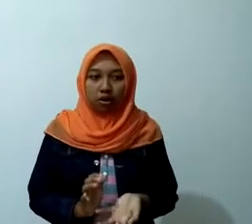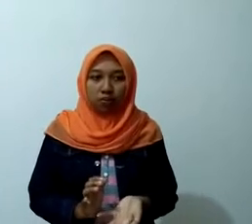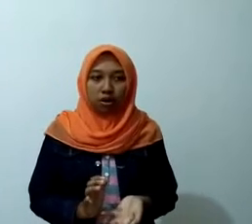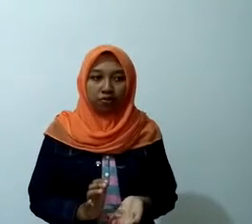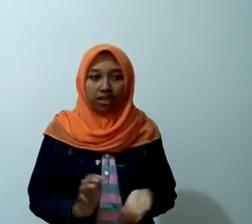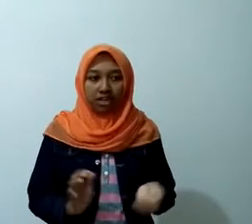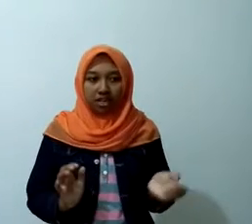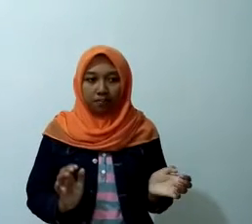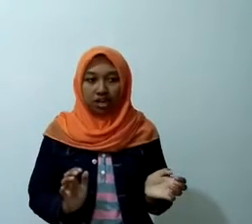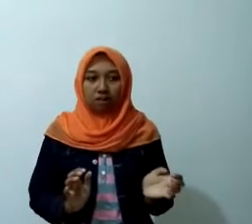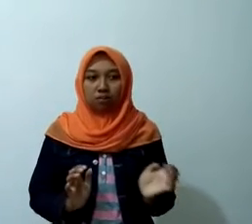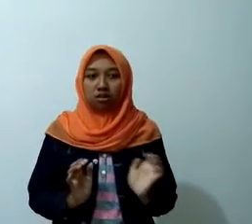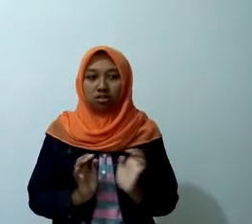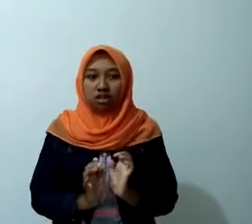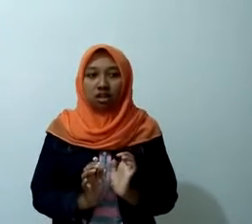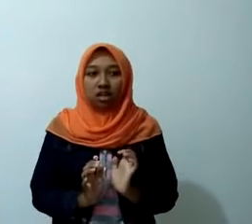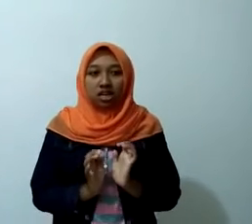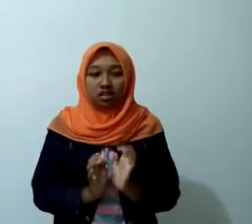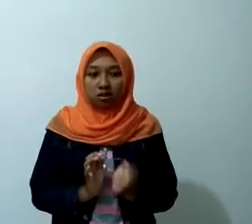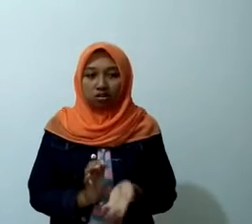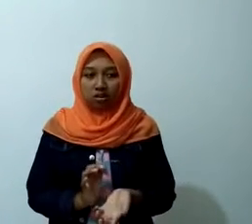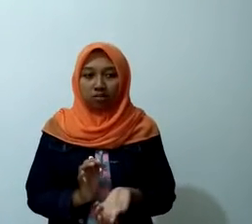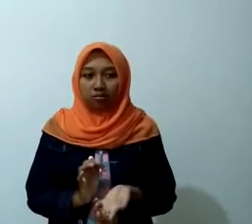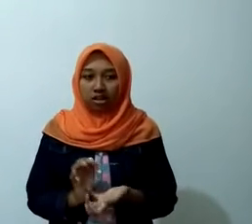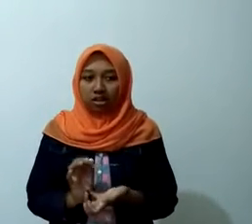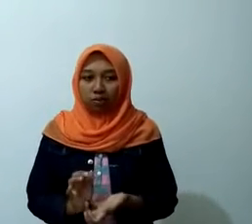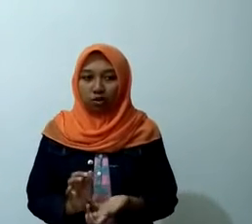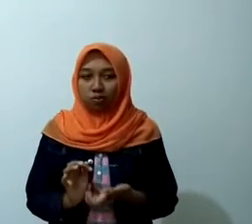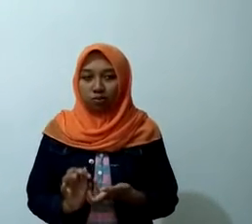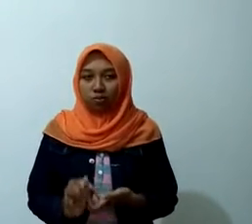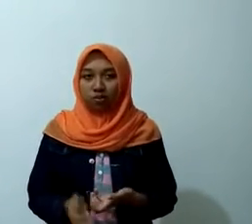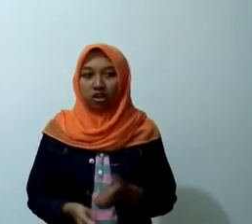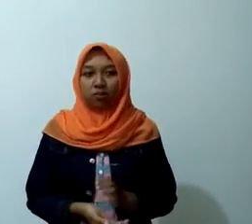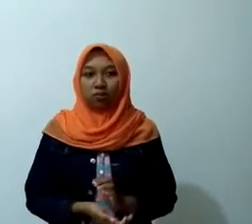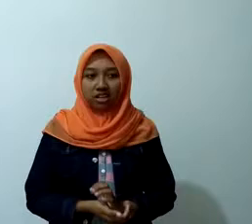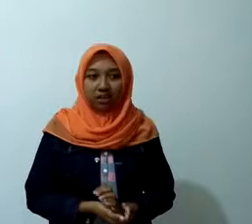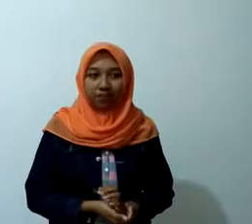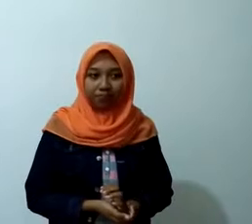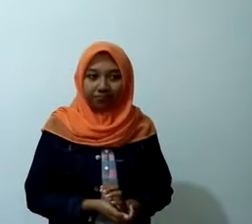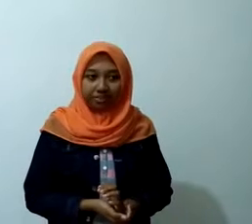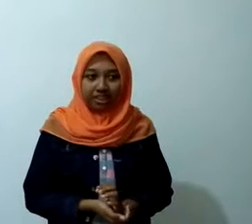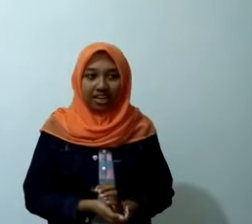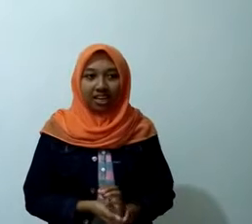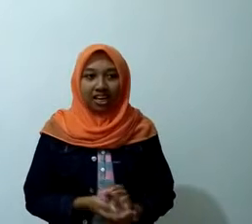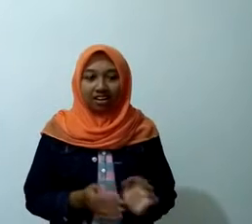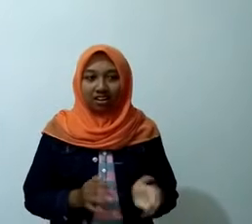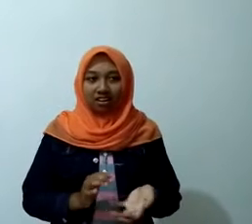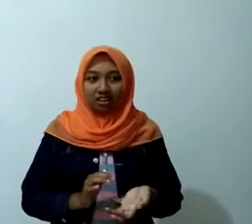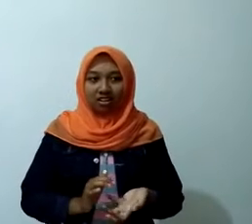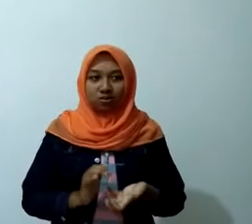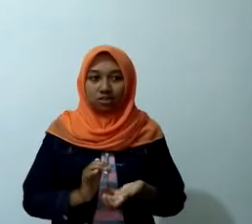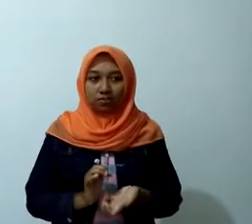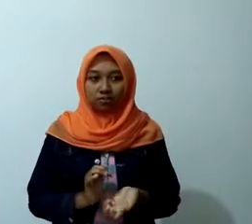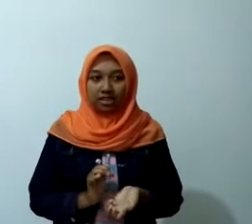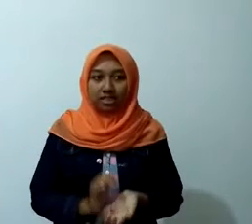as a form of entertainment, and puzzle is also a fun game to improve vocabulary. A